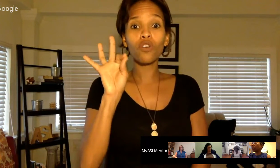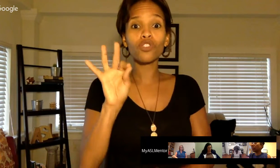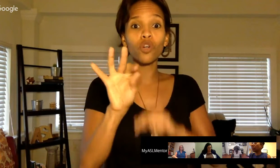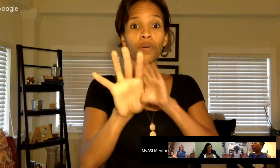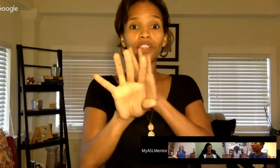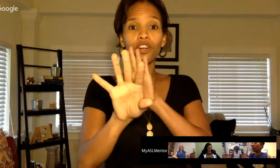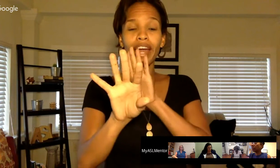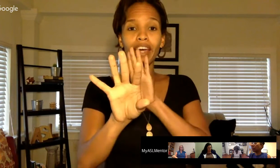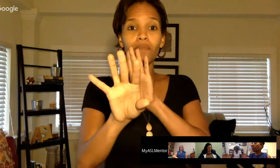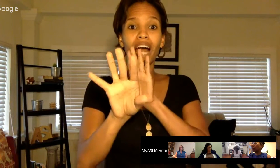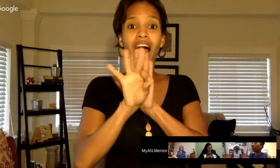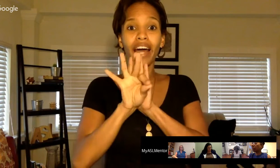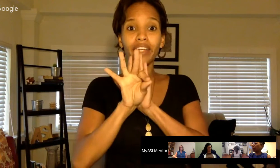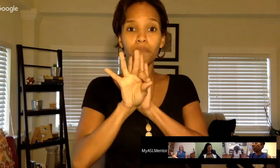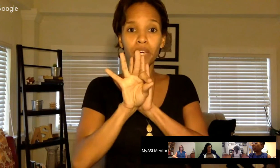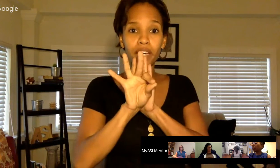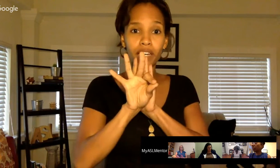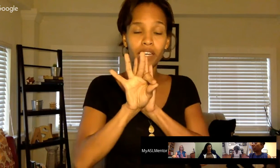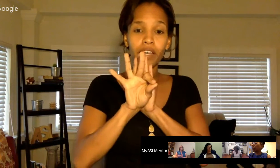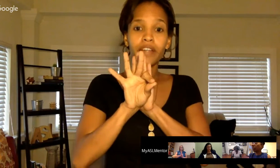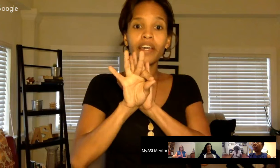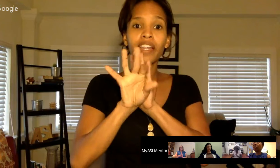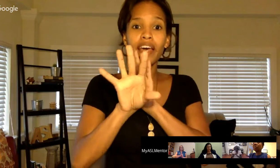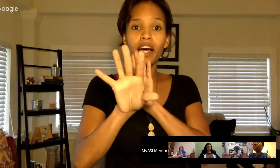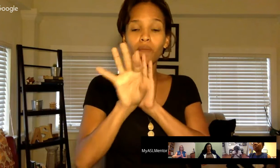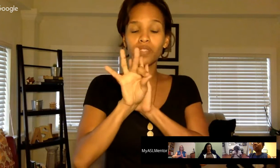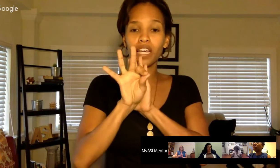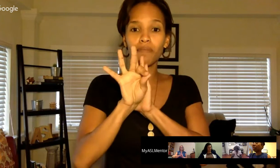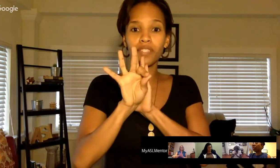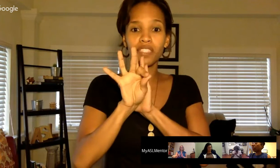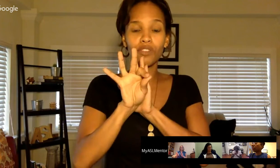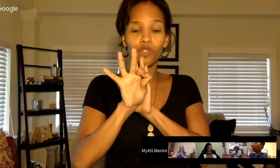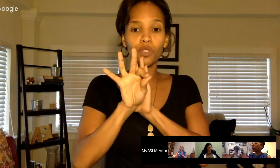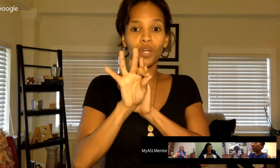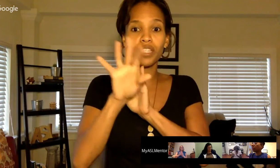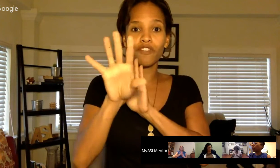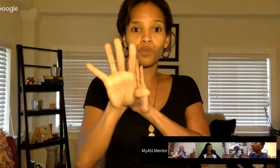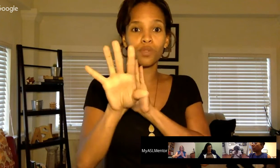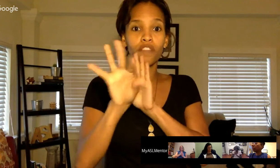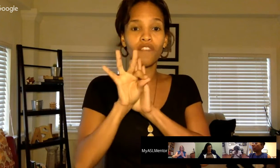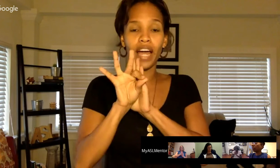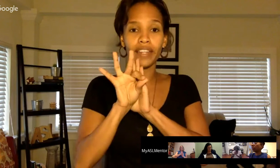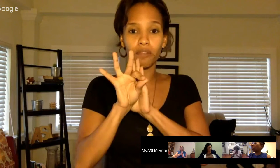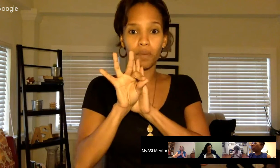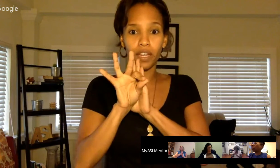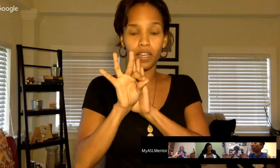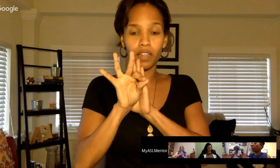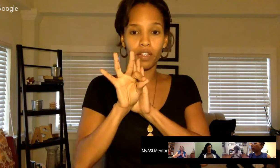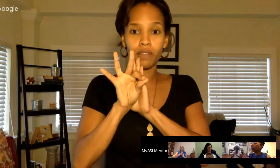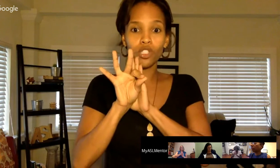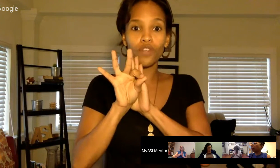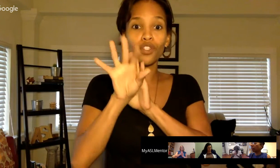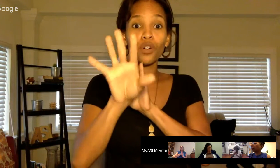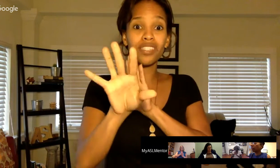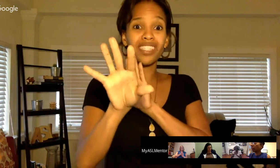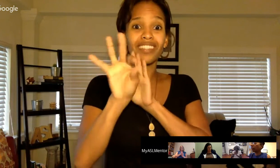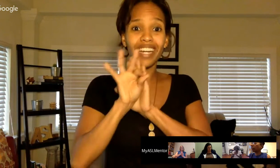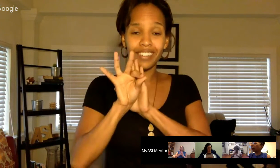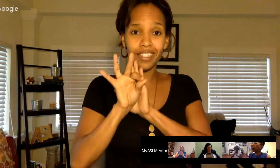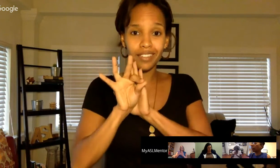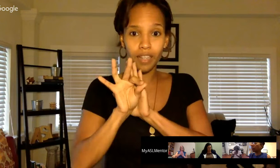people also put their hand behind pick, and it helps them distinguish between the difference between find and pick. So if